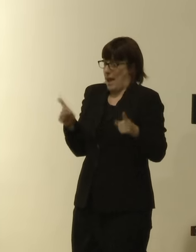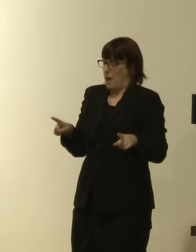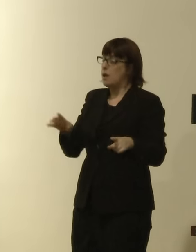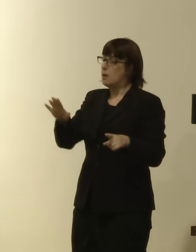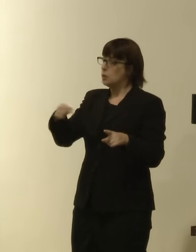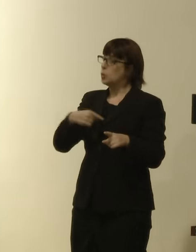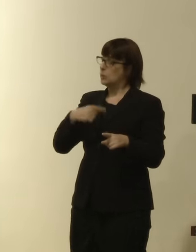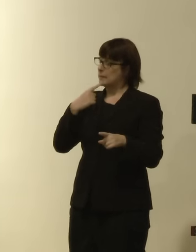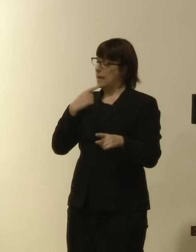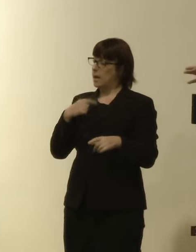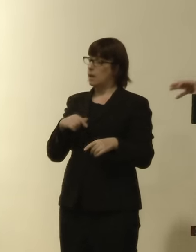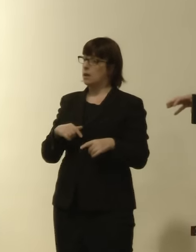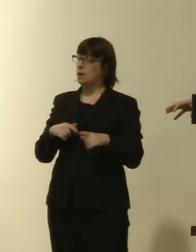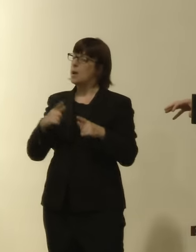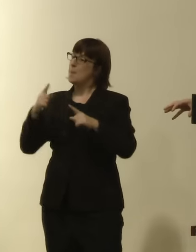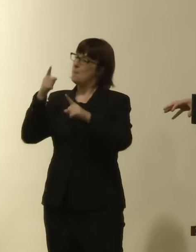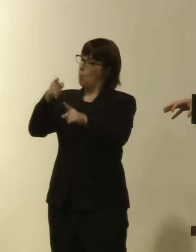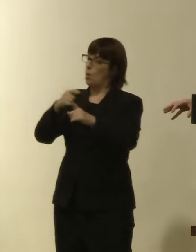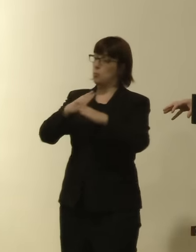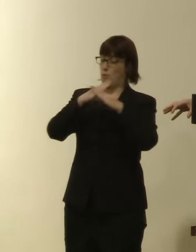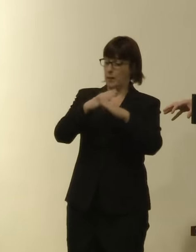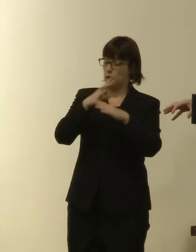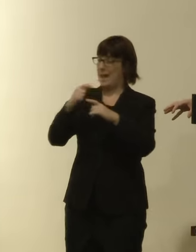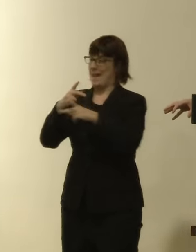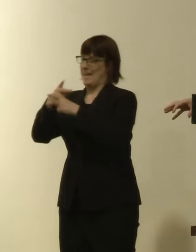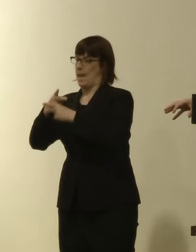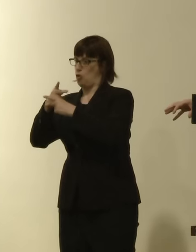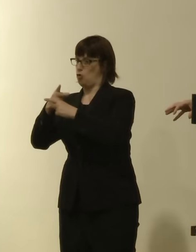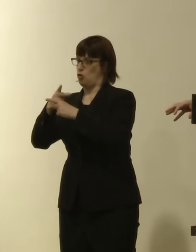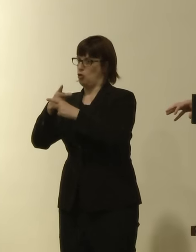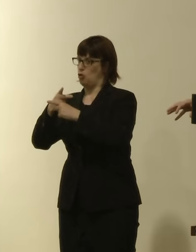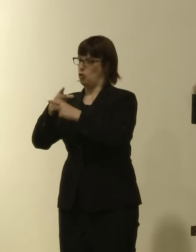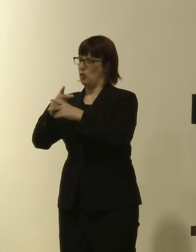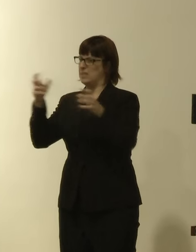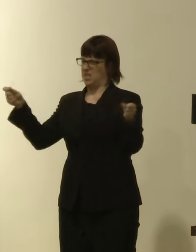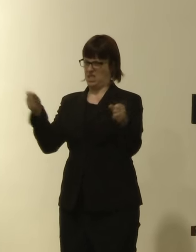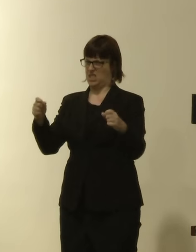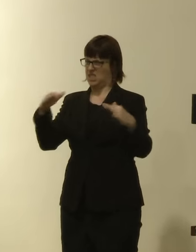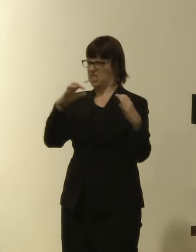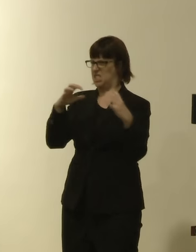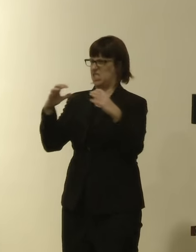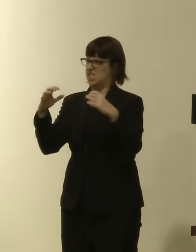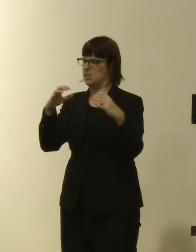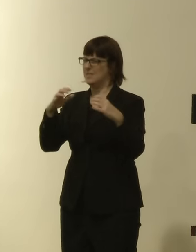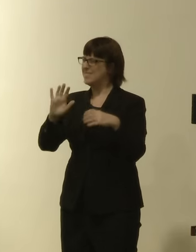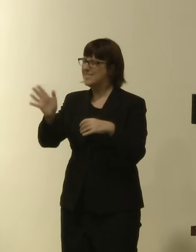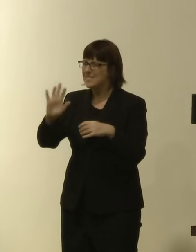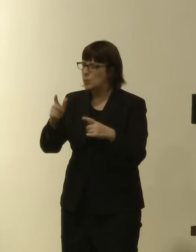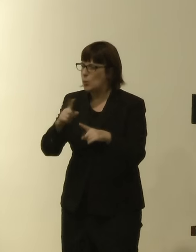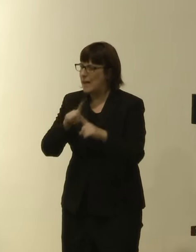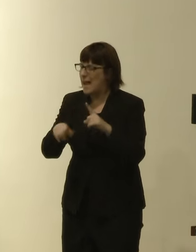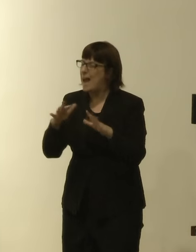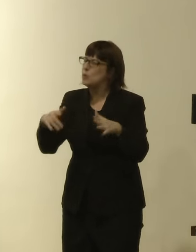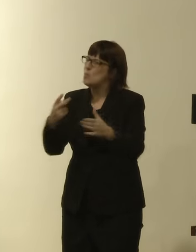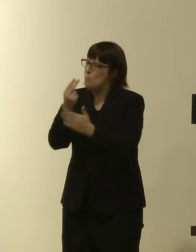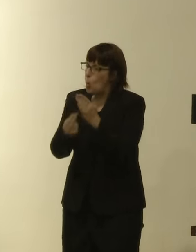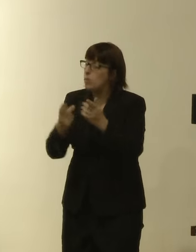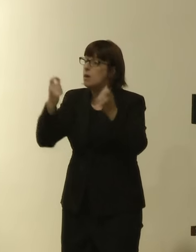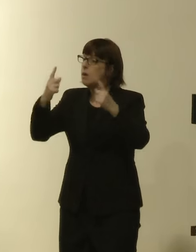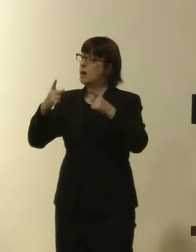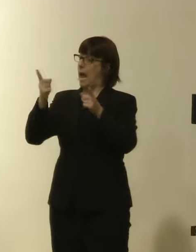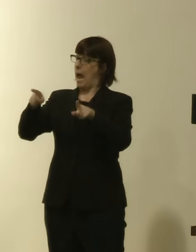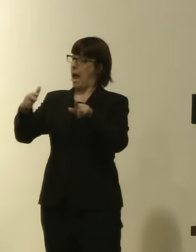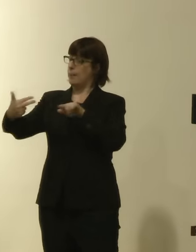We can't pit prevention against care again. I got hit by a car. I didn't want anybody to say